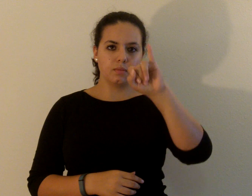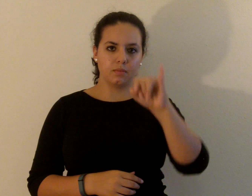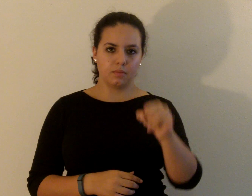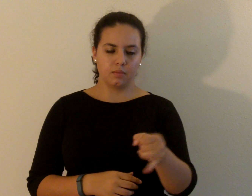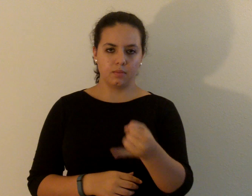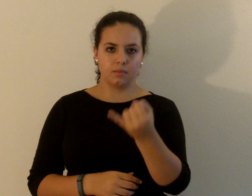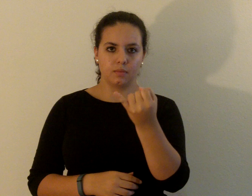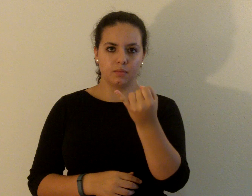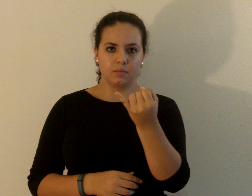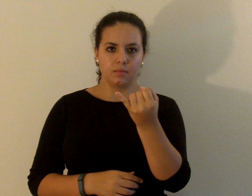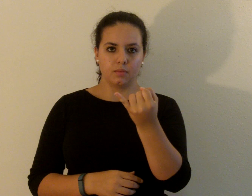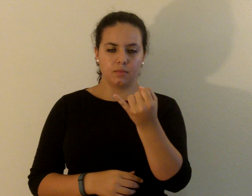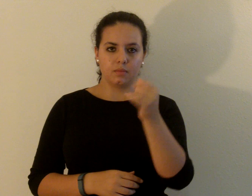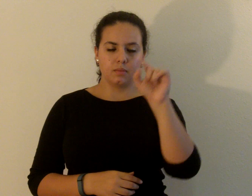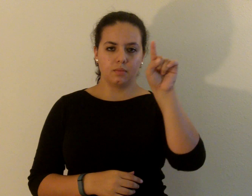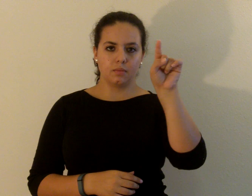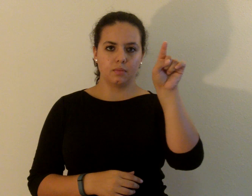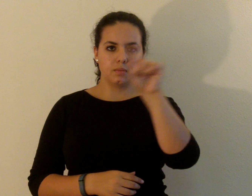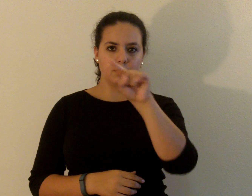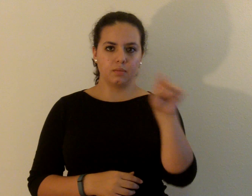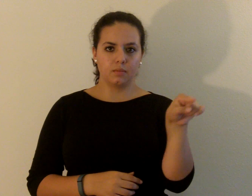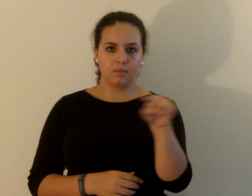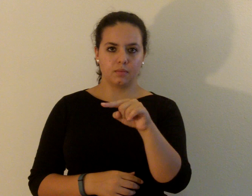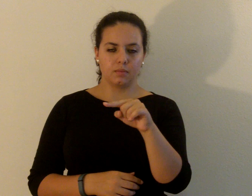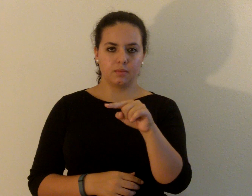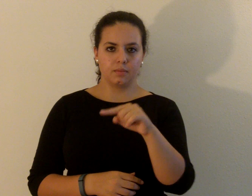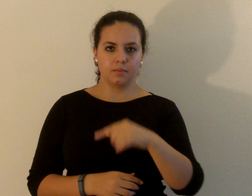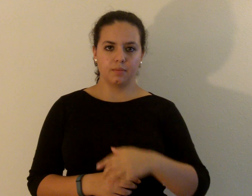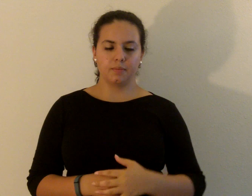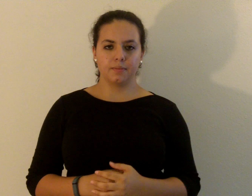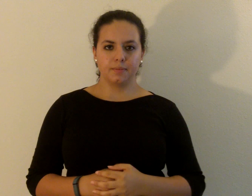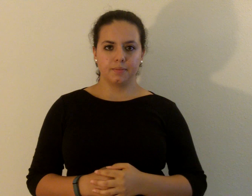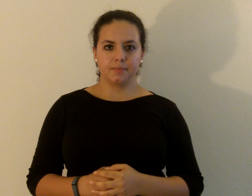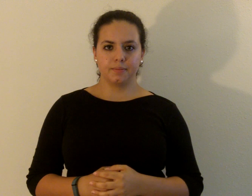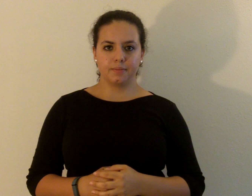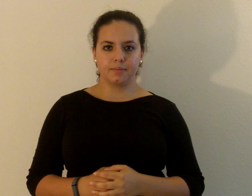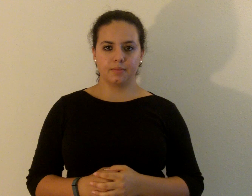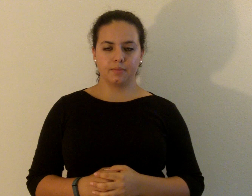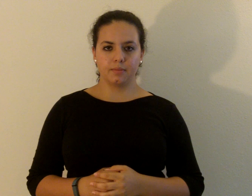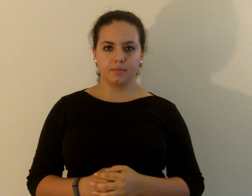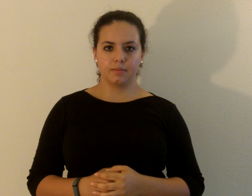pinky. Z is done with your index finger. Okay, I think that's everything.